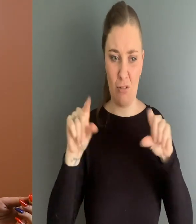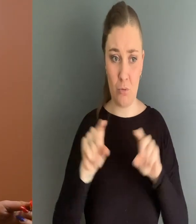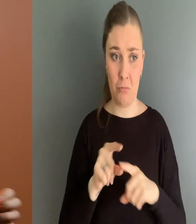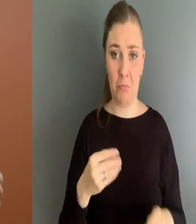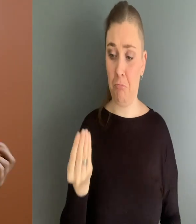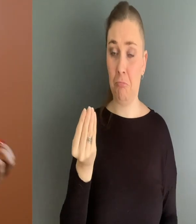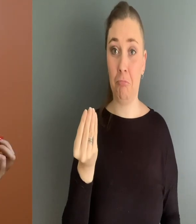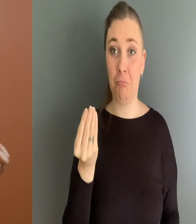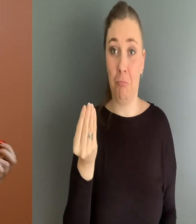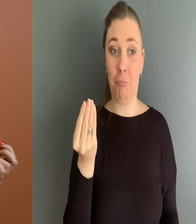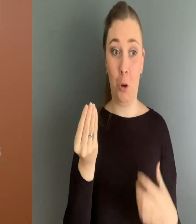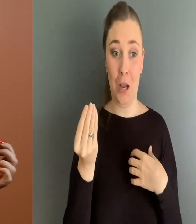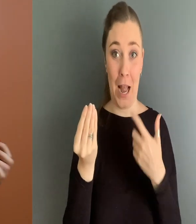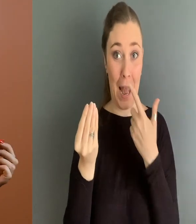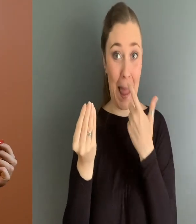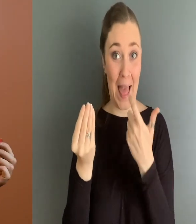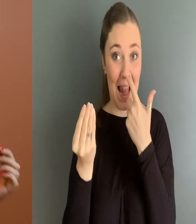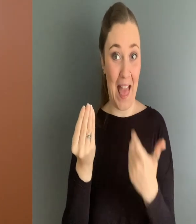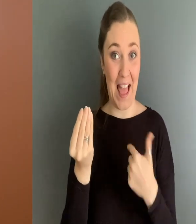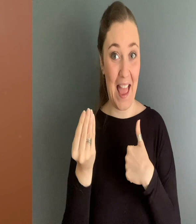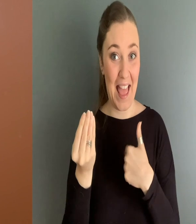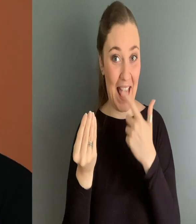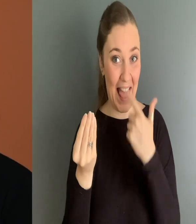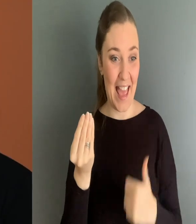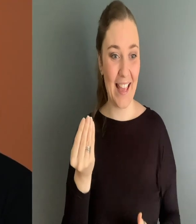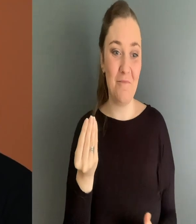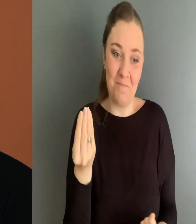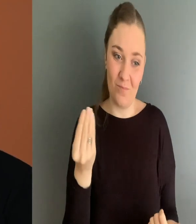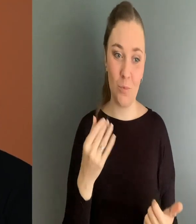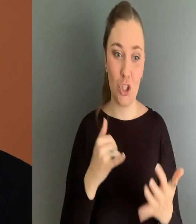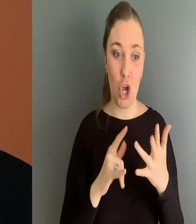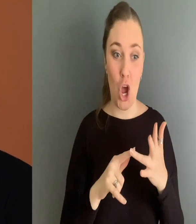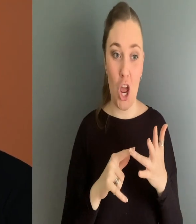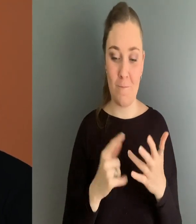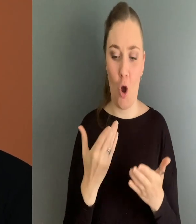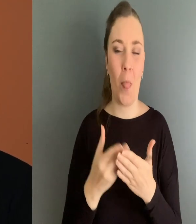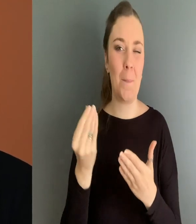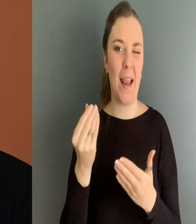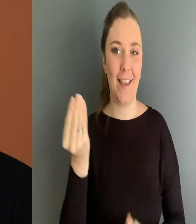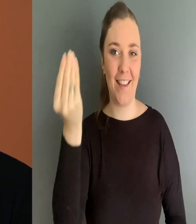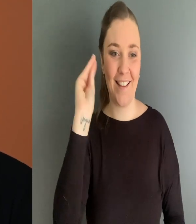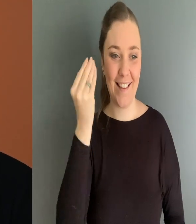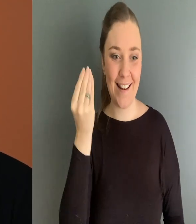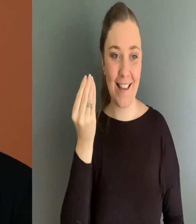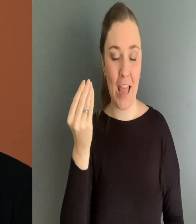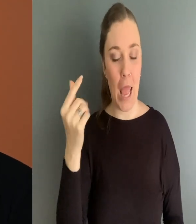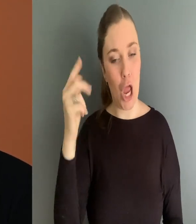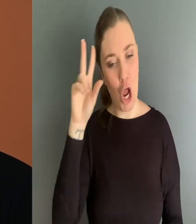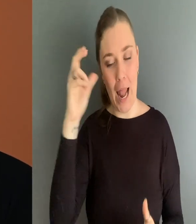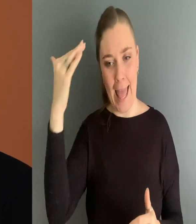like lucky lucky lucky so i was on the money and i got head hunted